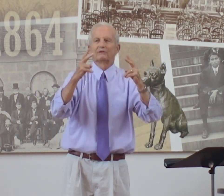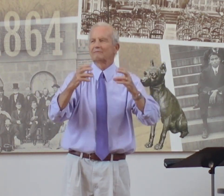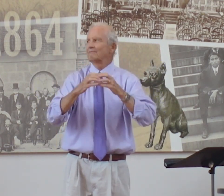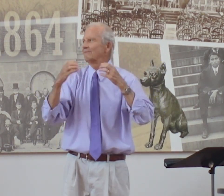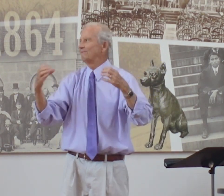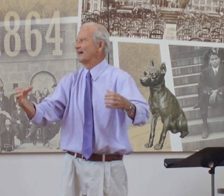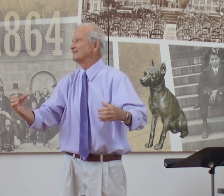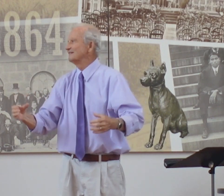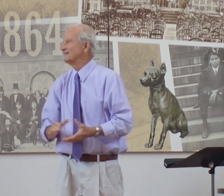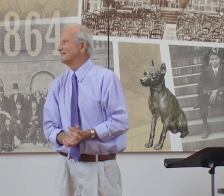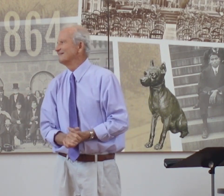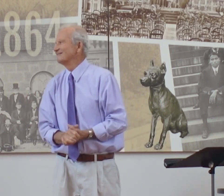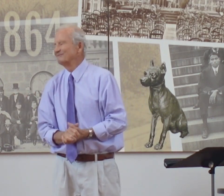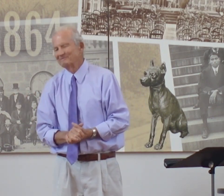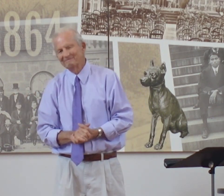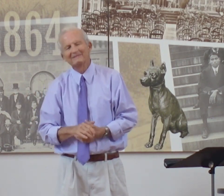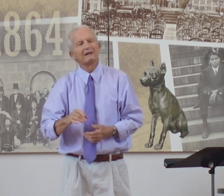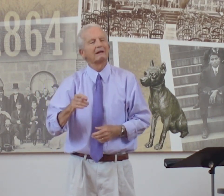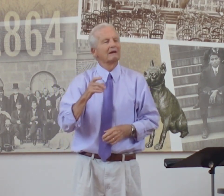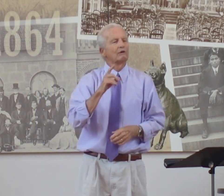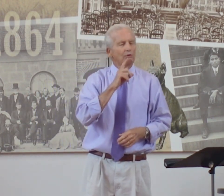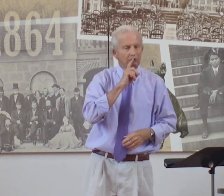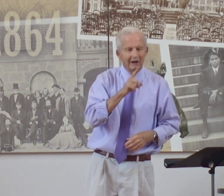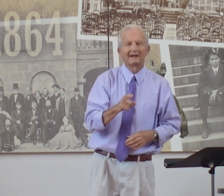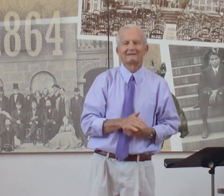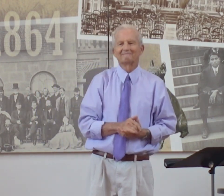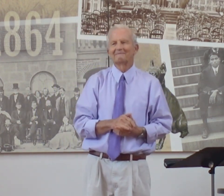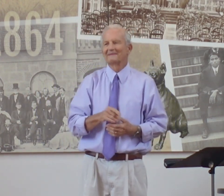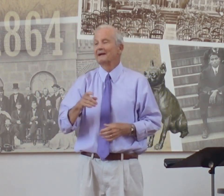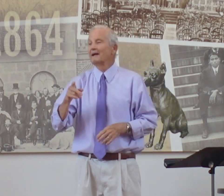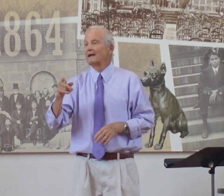loved, and everyone had a smile on their face when they saw her, really.